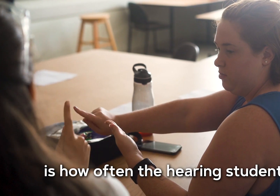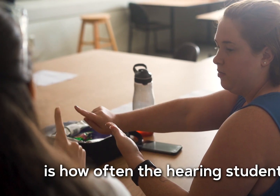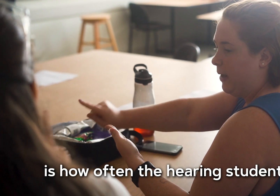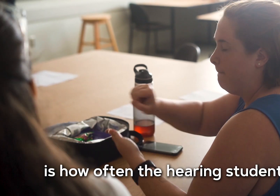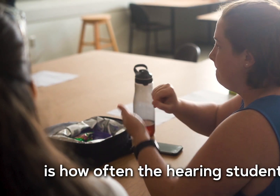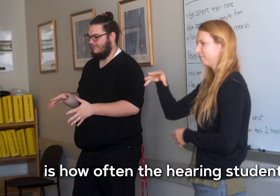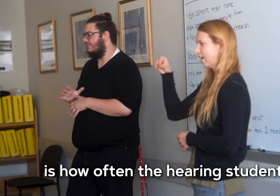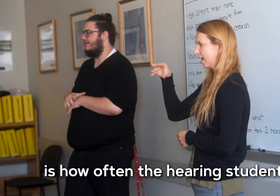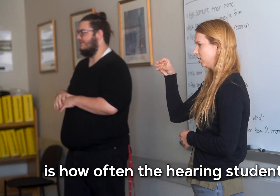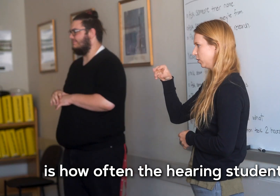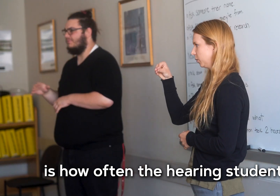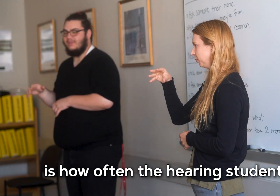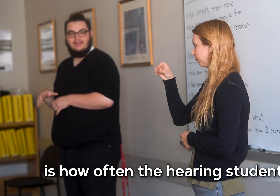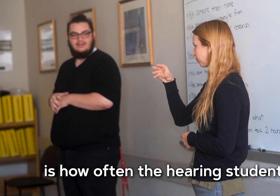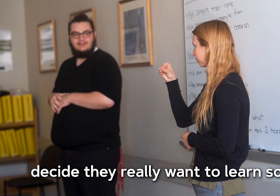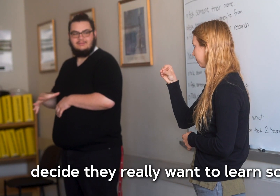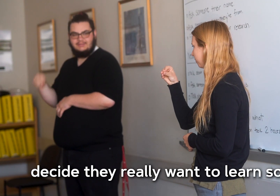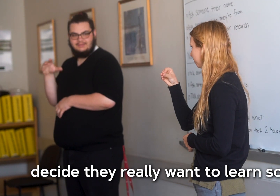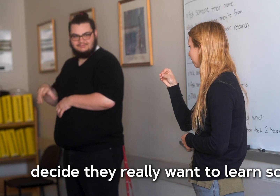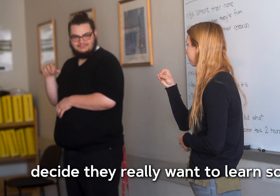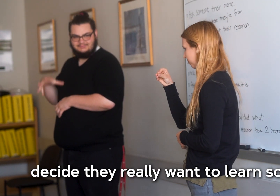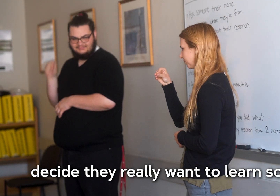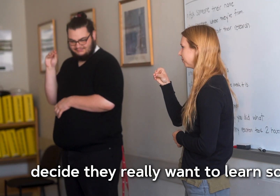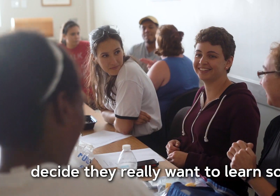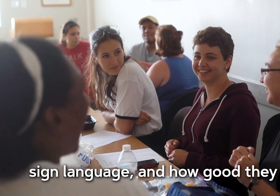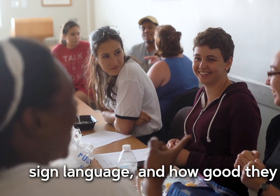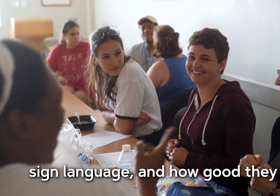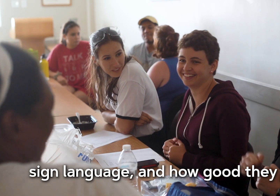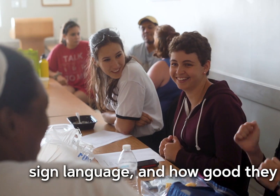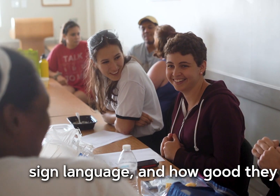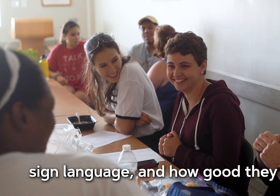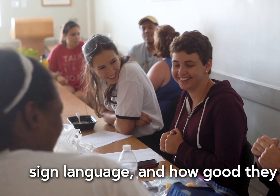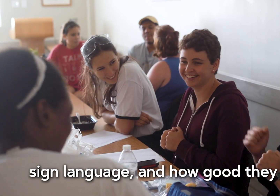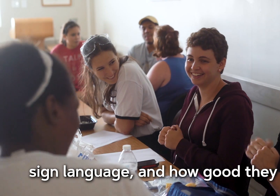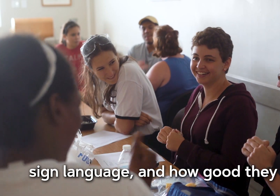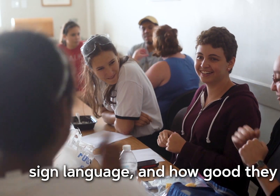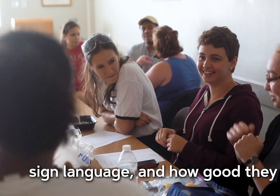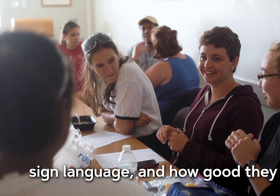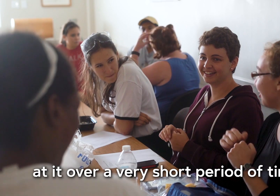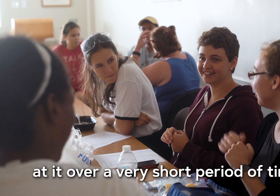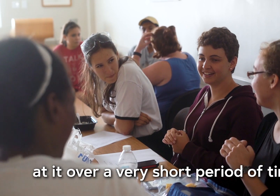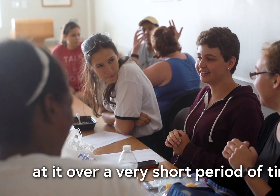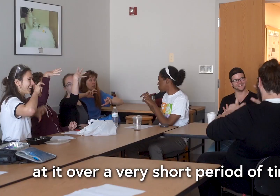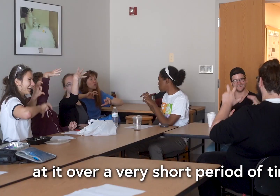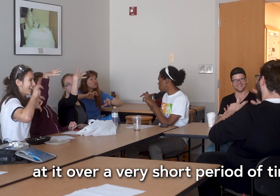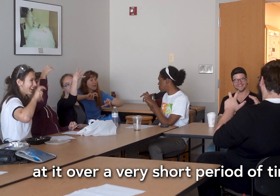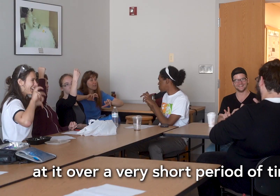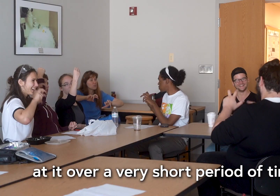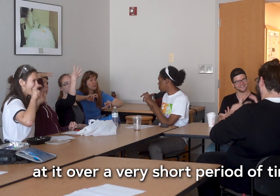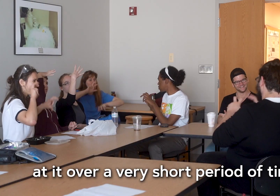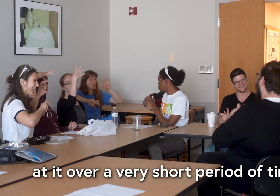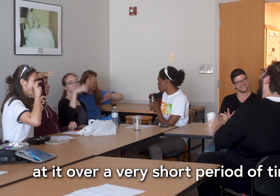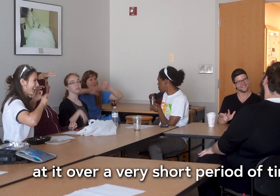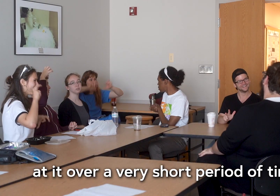how often the hearing students decide they really want to learn some sign language and how good they get at it over a